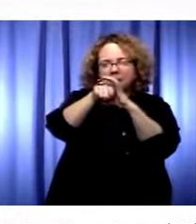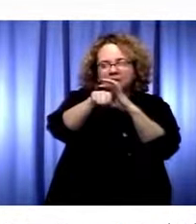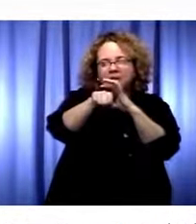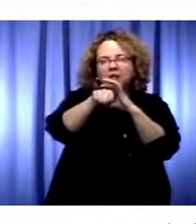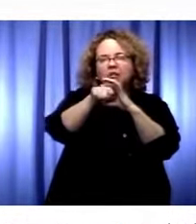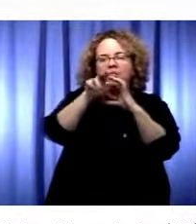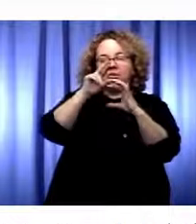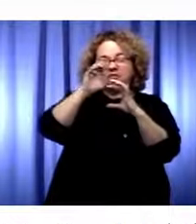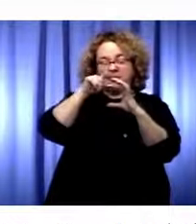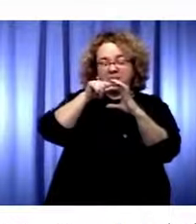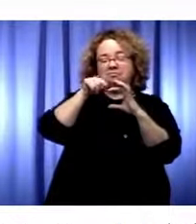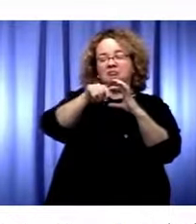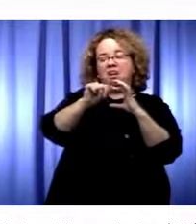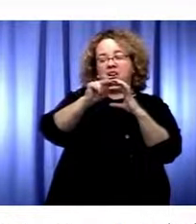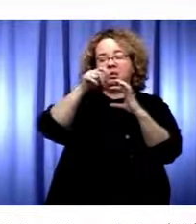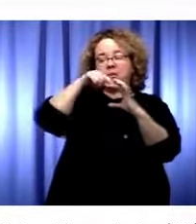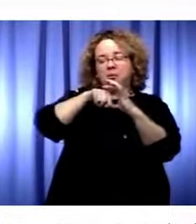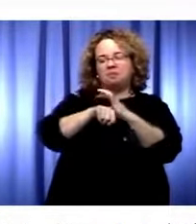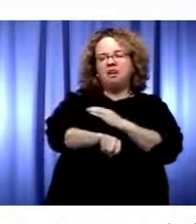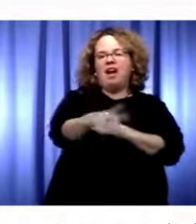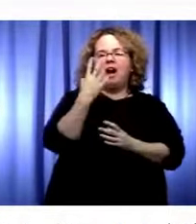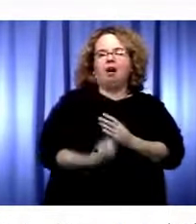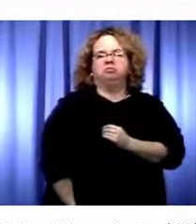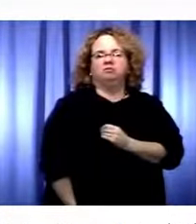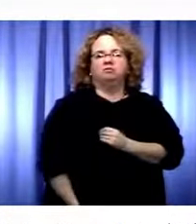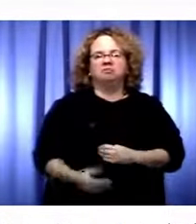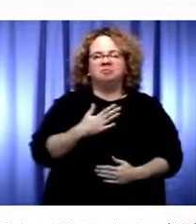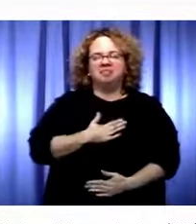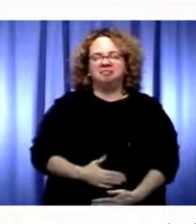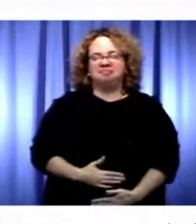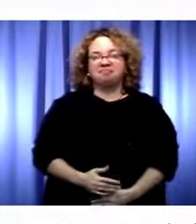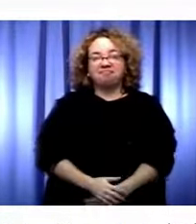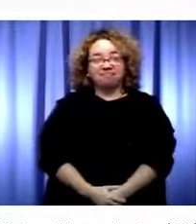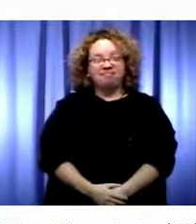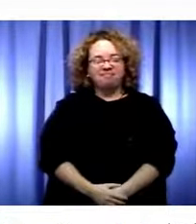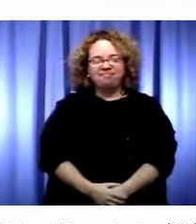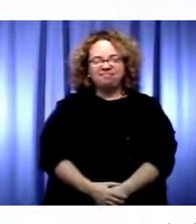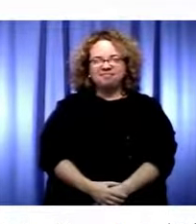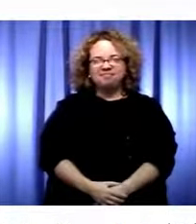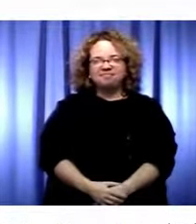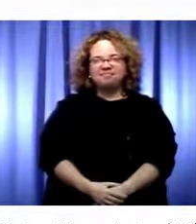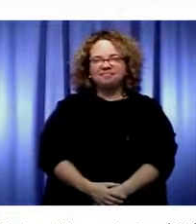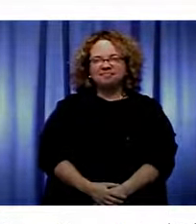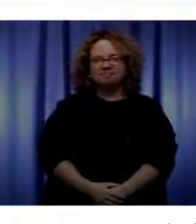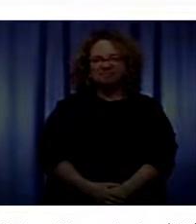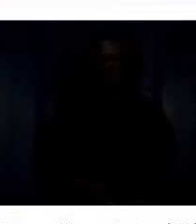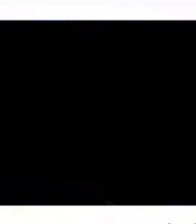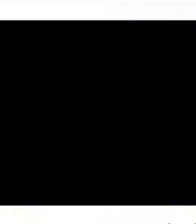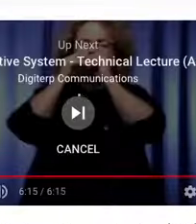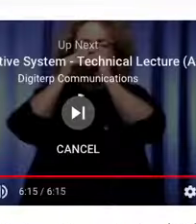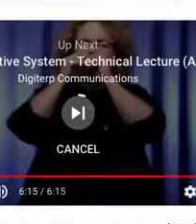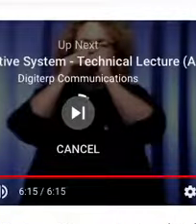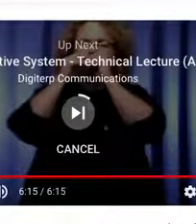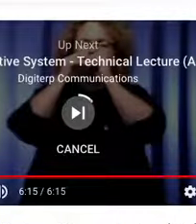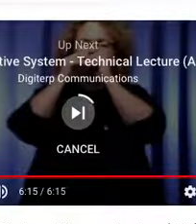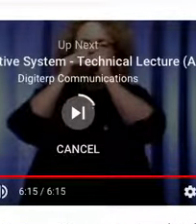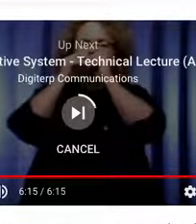As the waste matter approaches the rectum, it is then excreted and eliminated from the body.